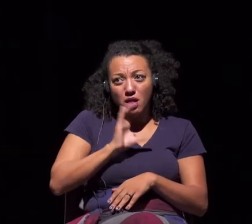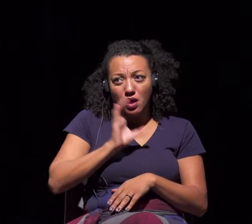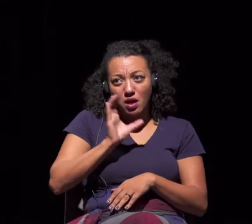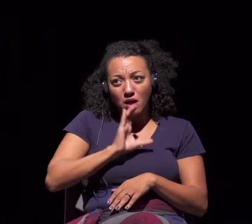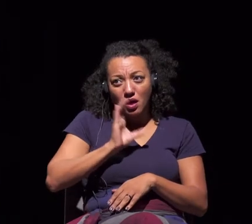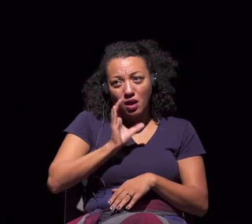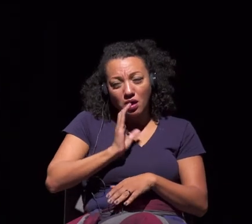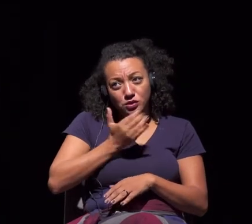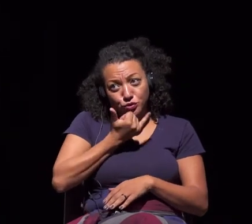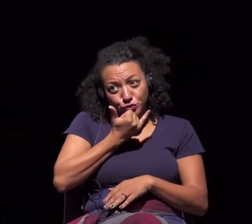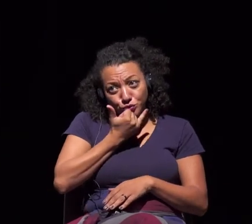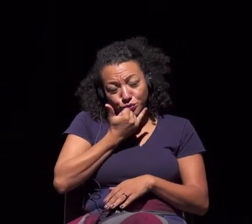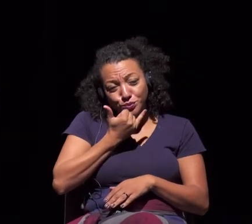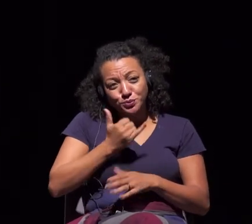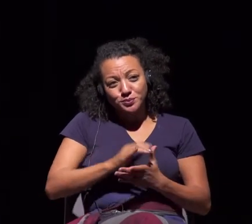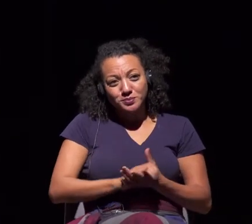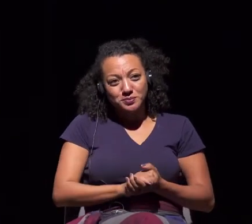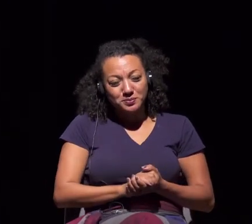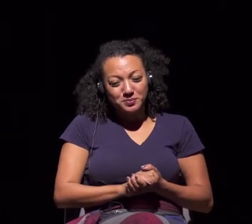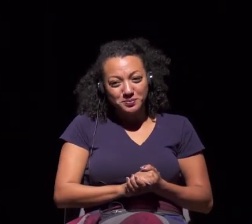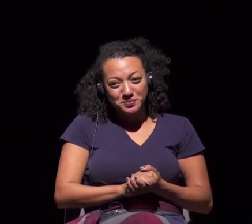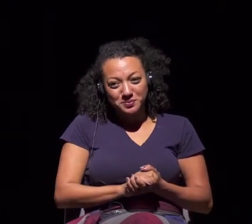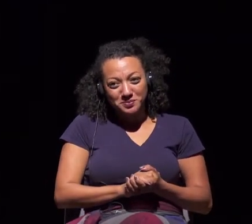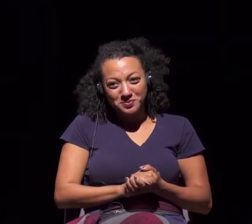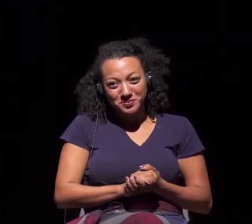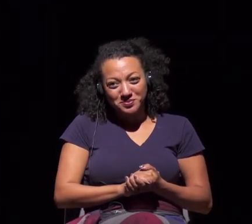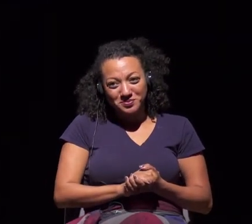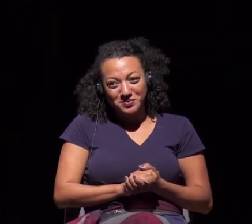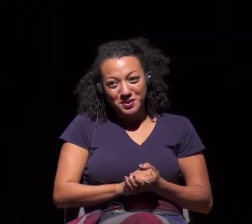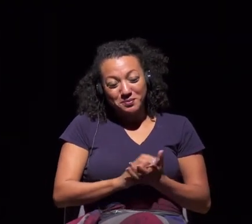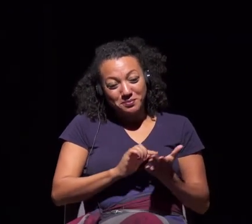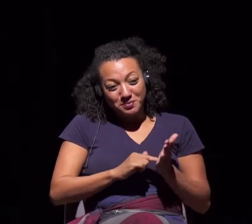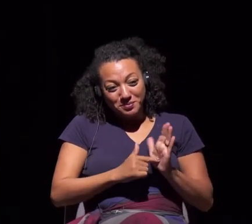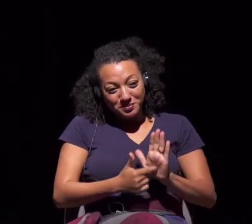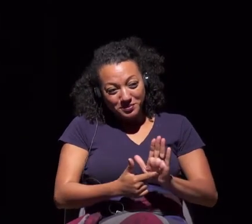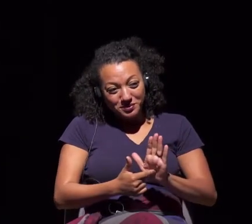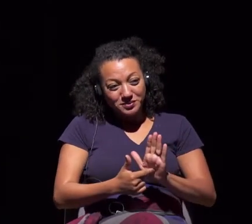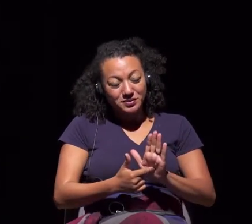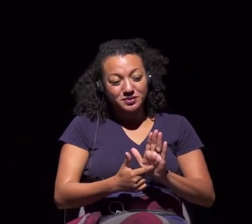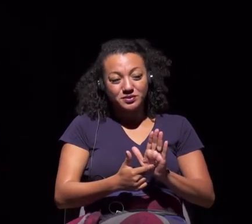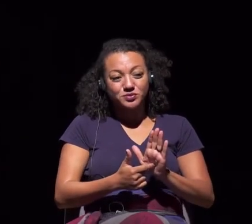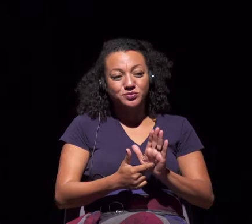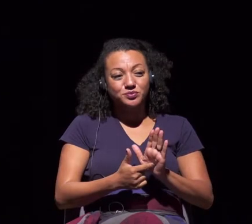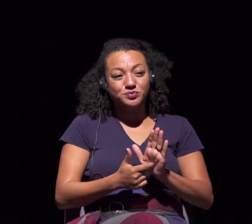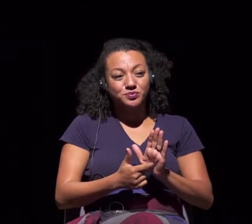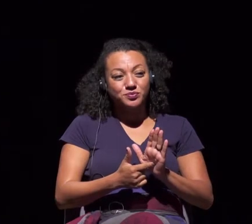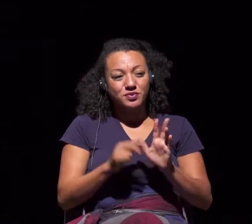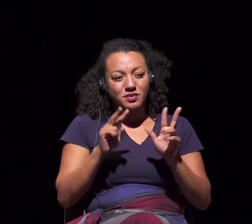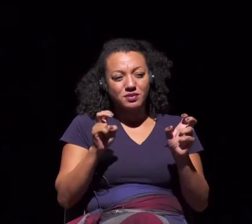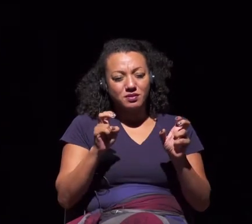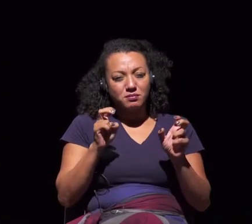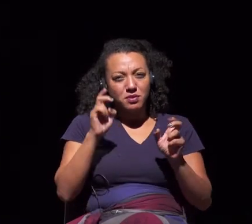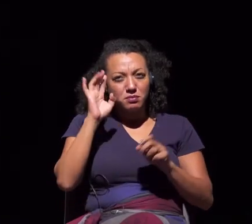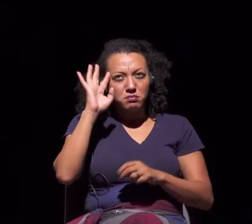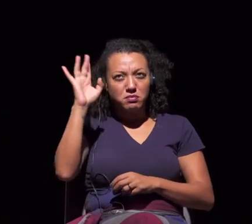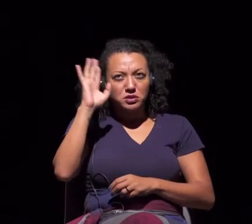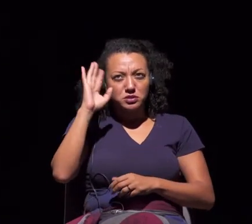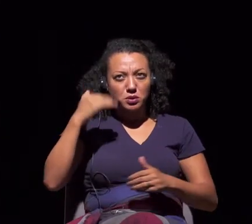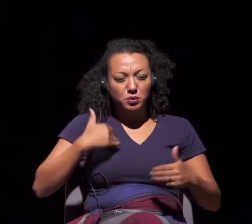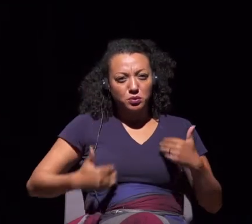My presentation will focus on the imaging and imagining of the black male body in post-colonial